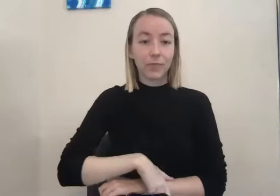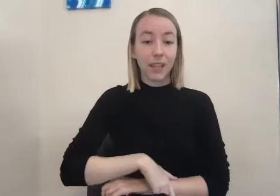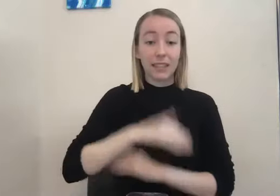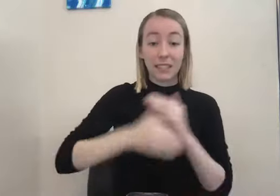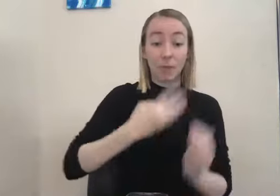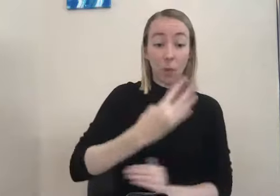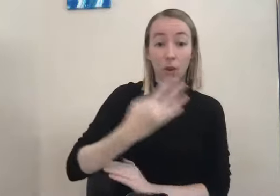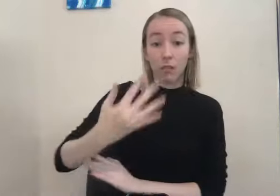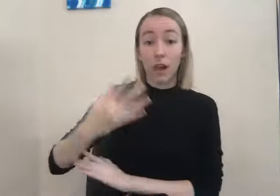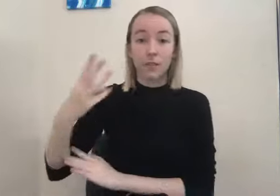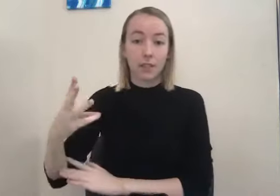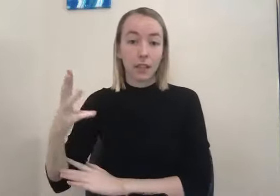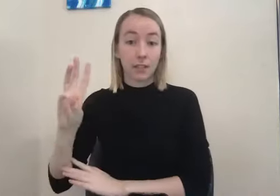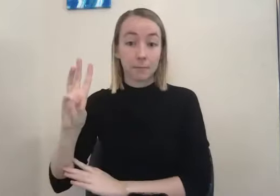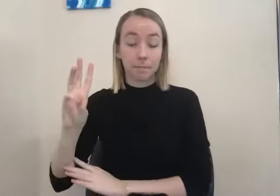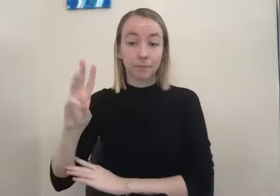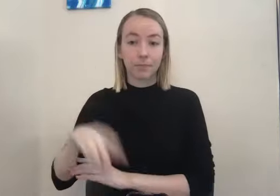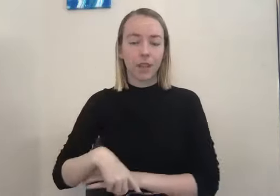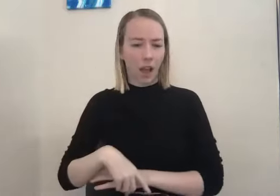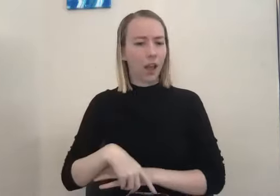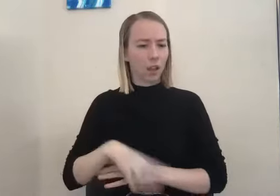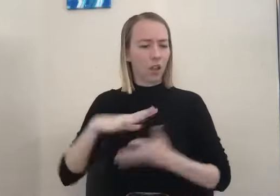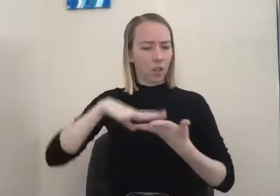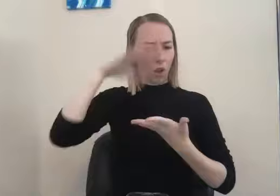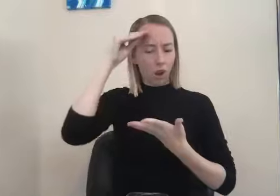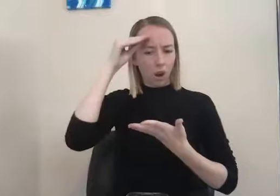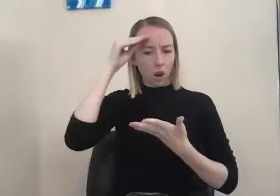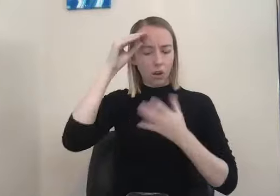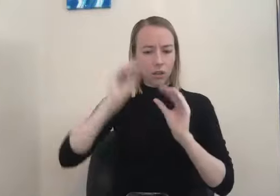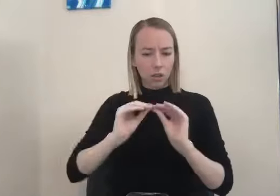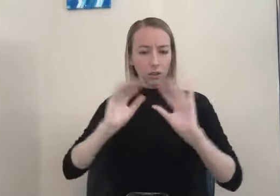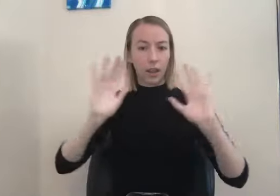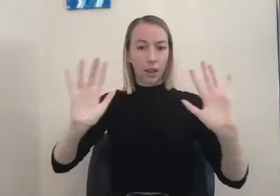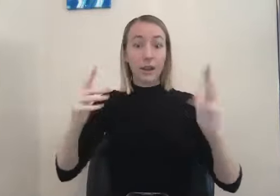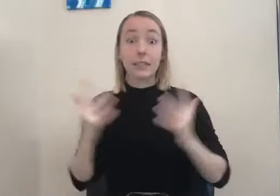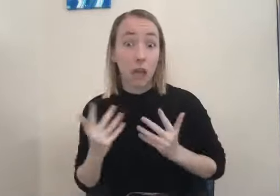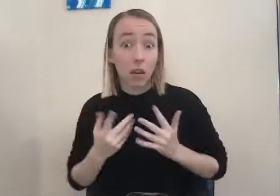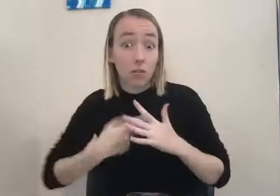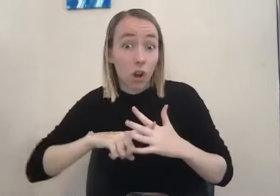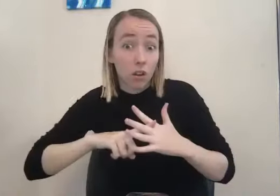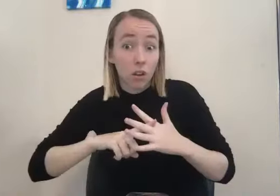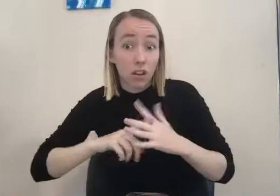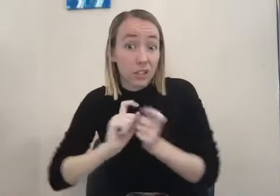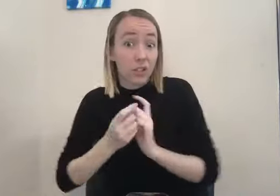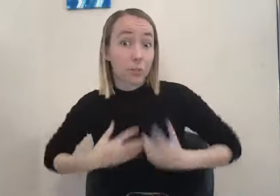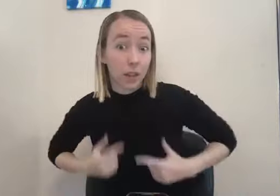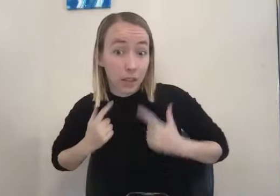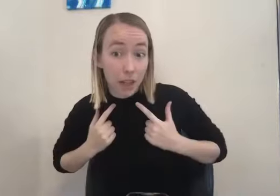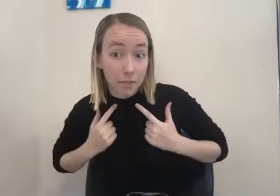I spent my life focusing and helping, curing, controlling. You know, and in step 6, I had to quit. I